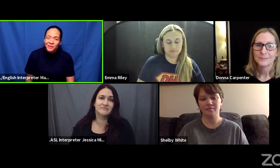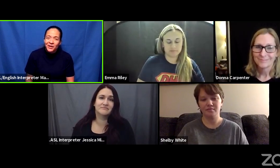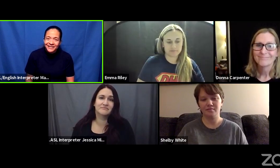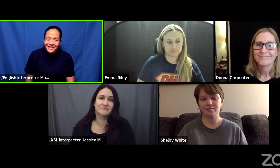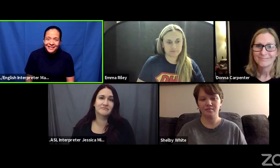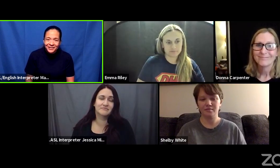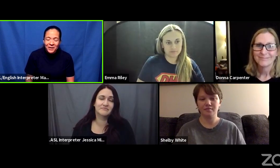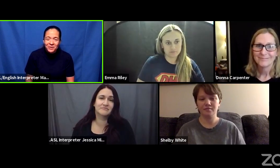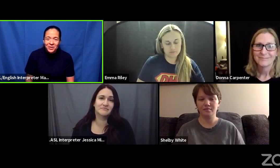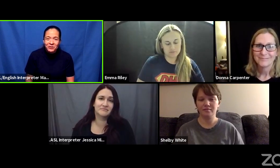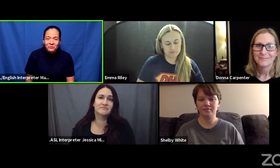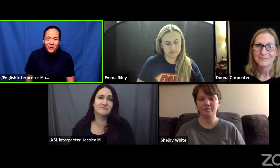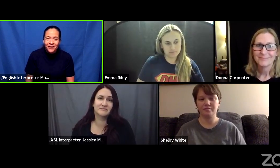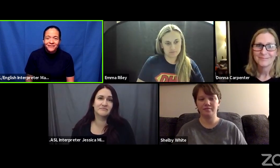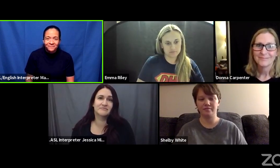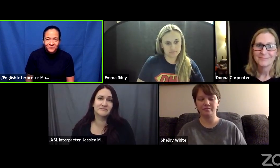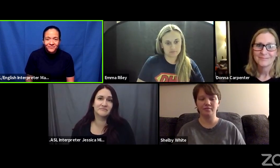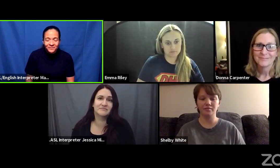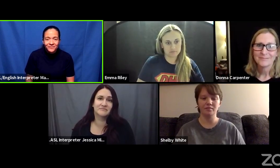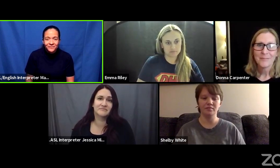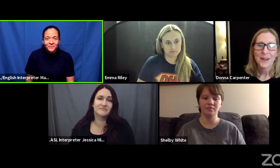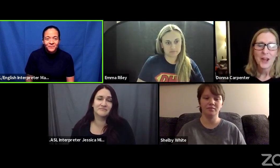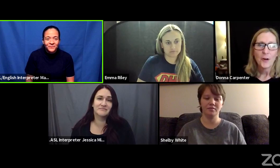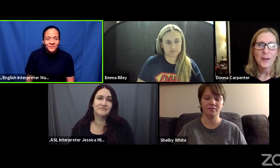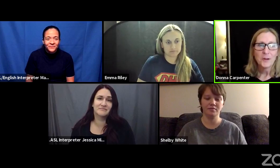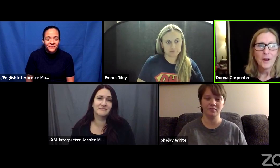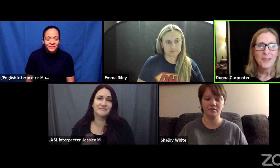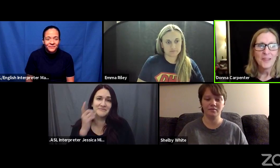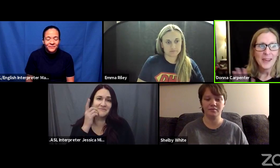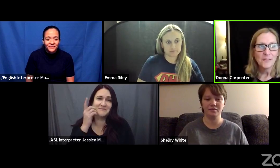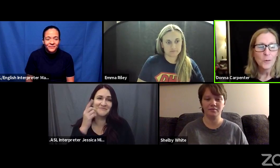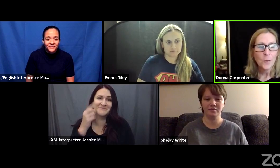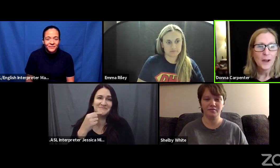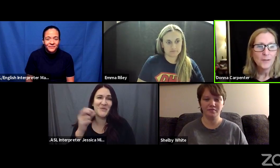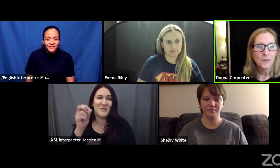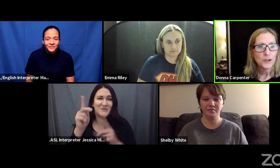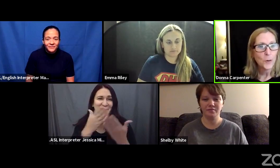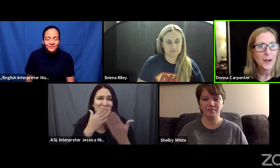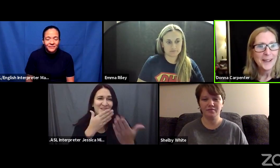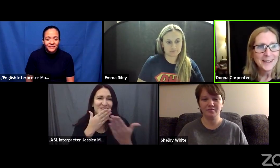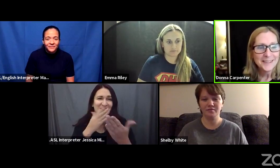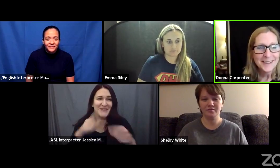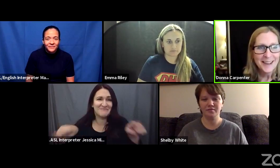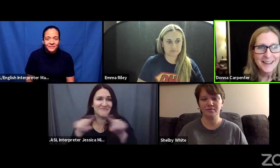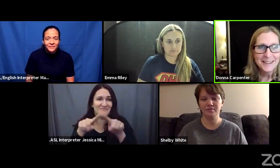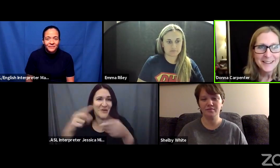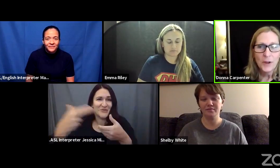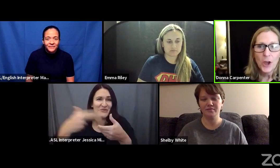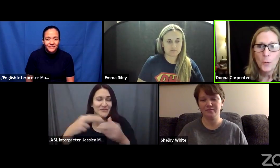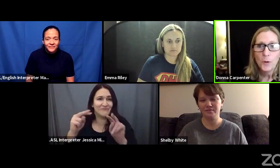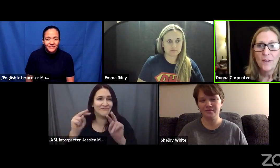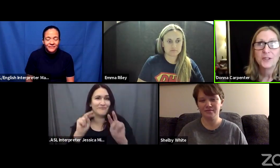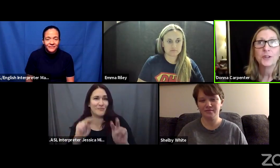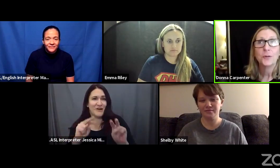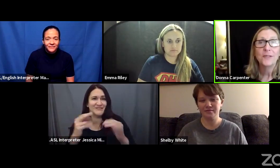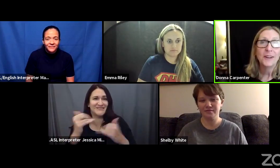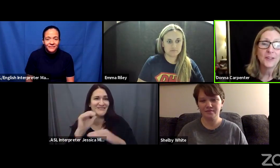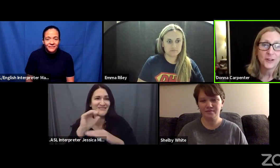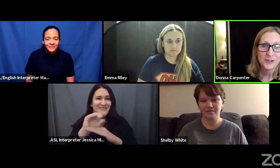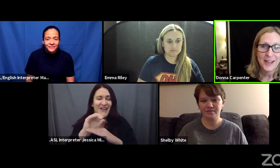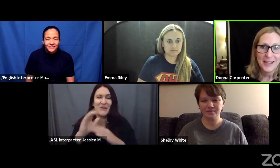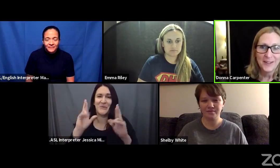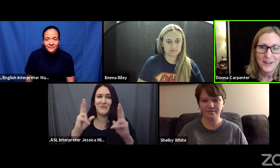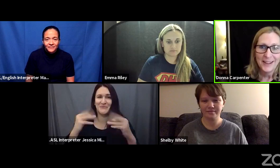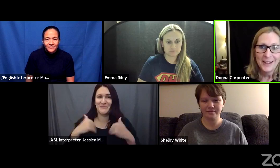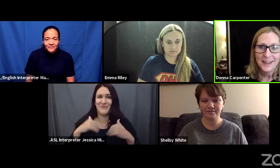be experiencing the same thing you are. All right, we want to thank everyone for joining us tonight, and we hope you have a